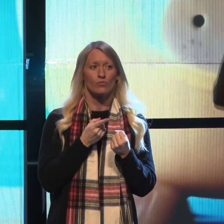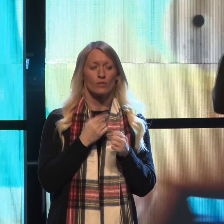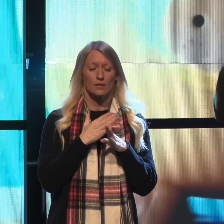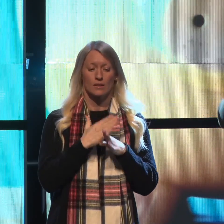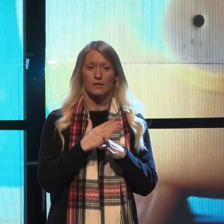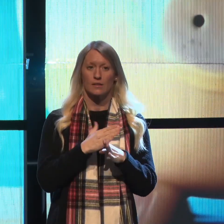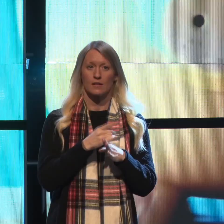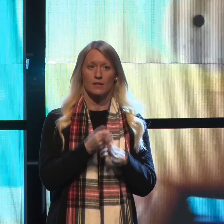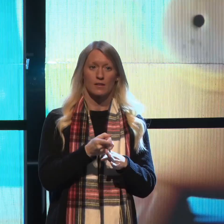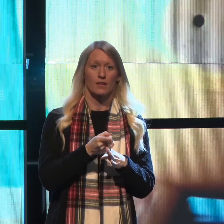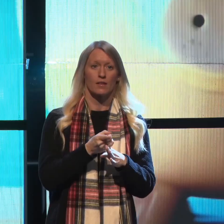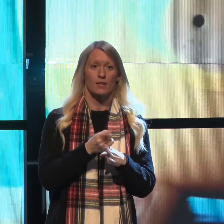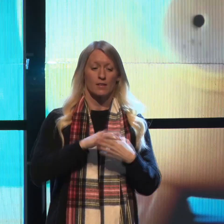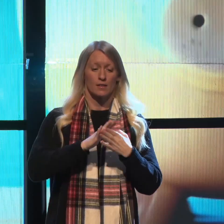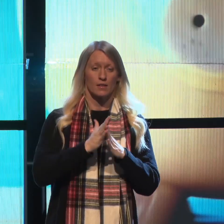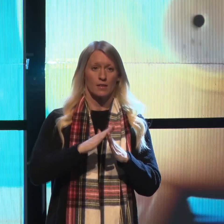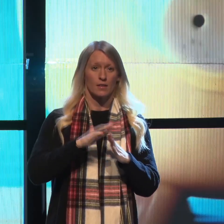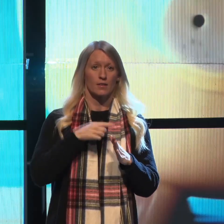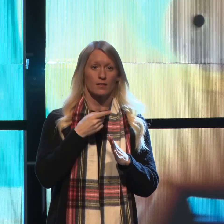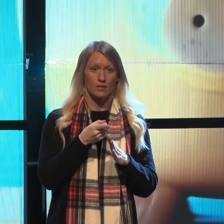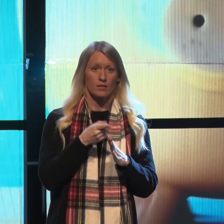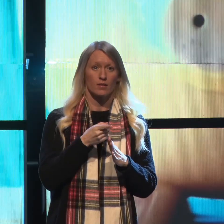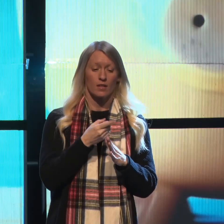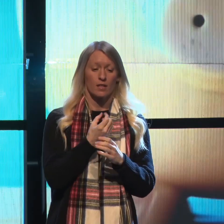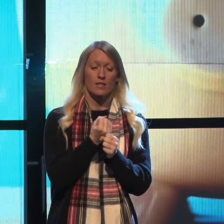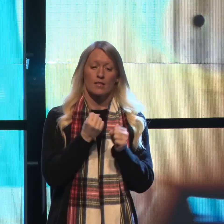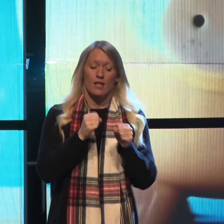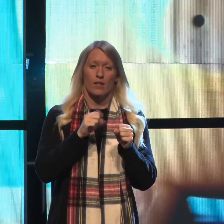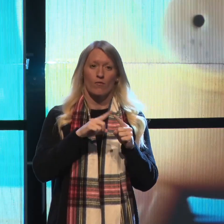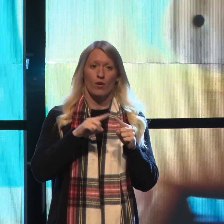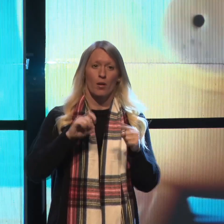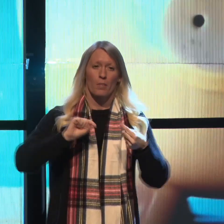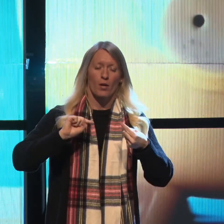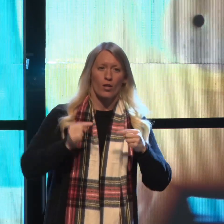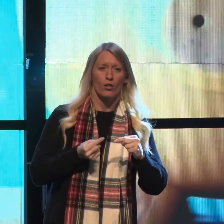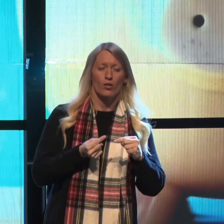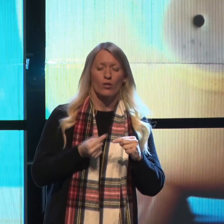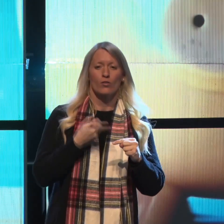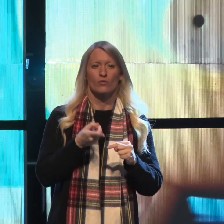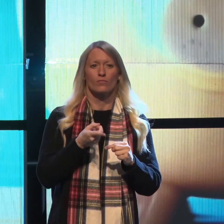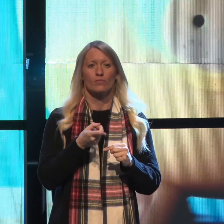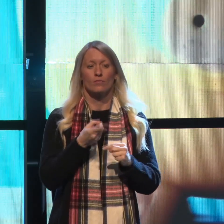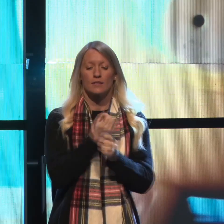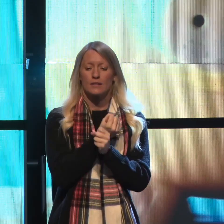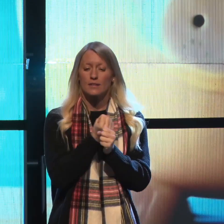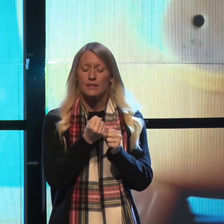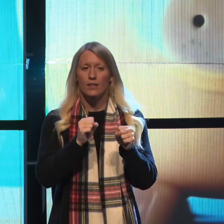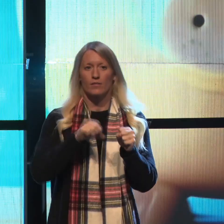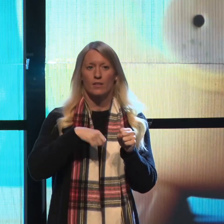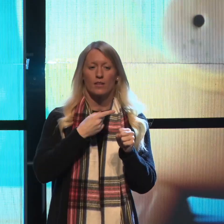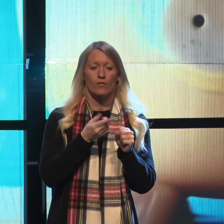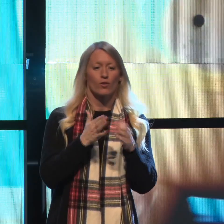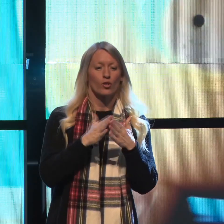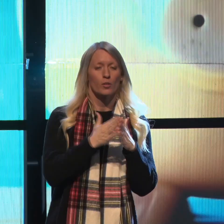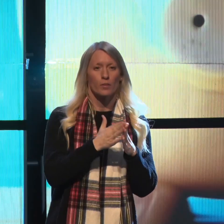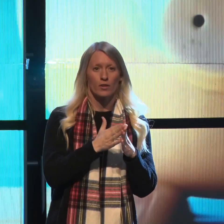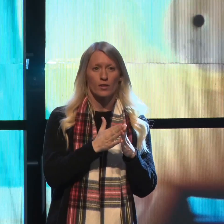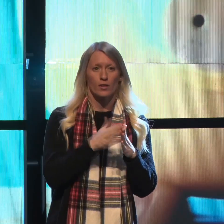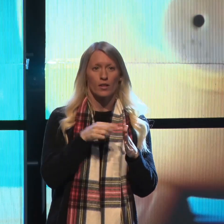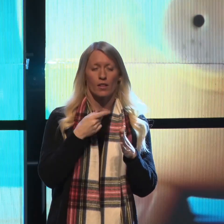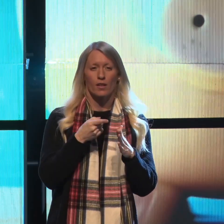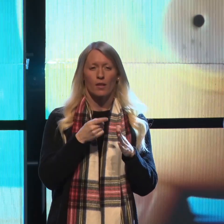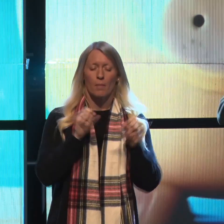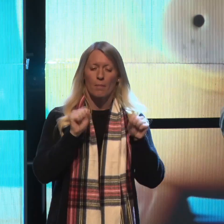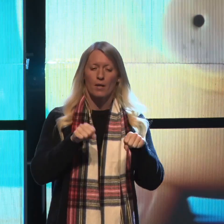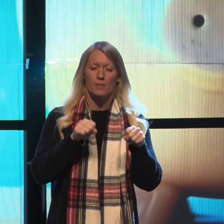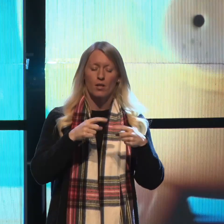a tower. And that why, the safety of your citizenry, the safety of your community, right, the impending enemy,